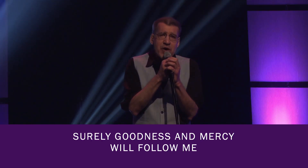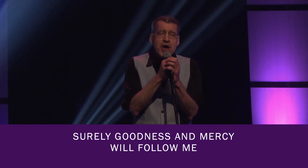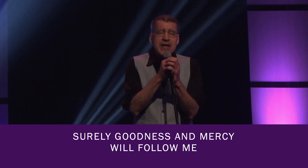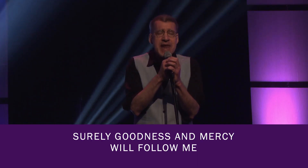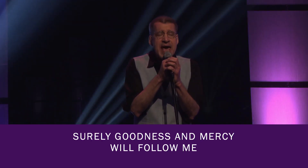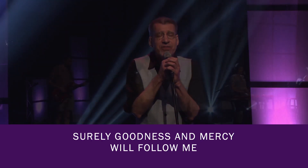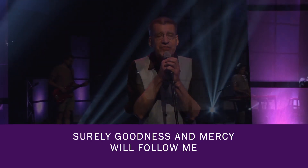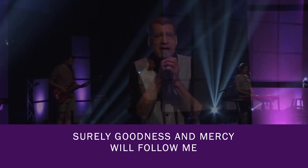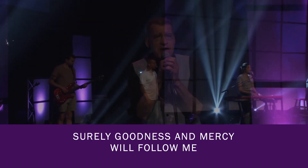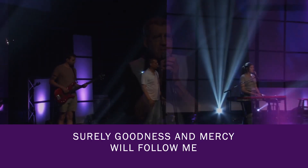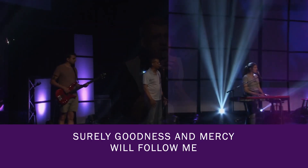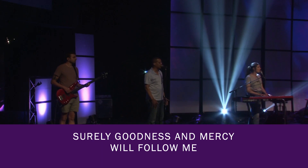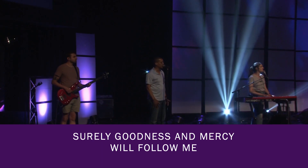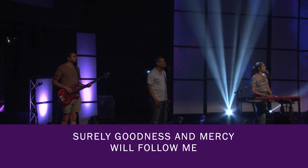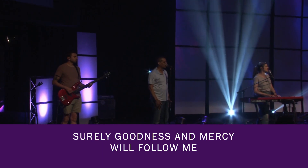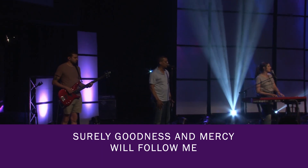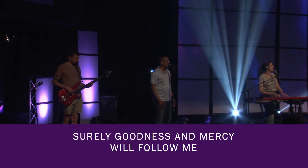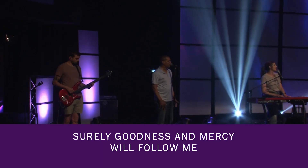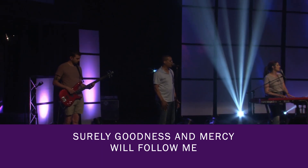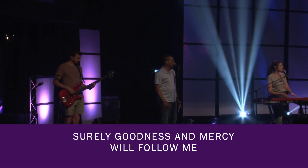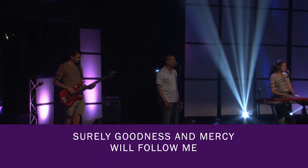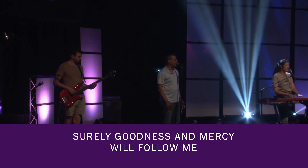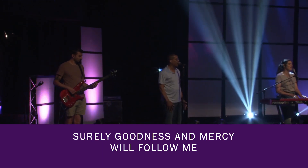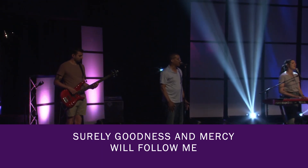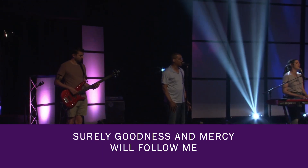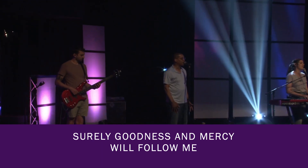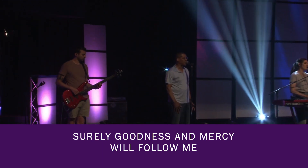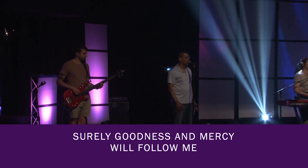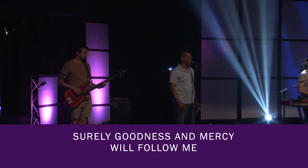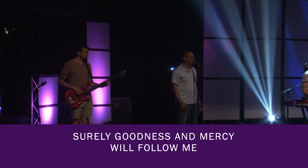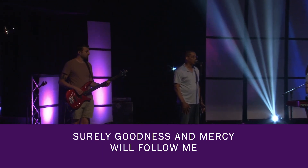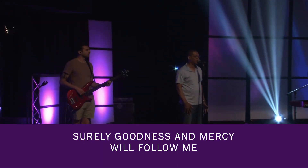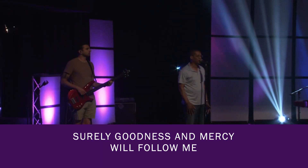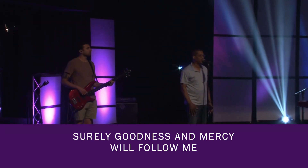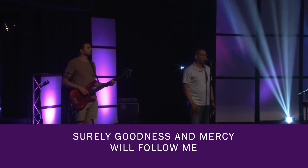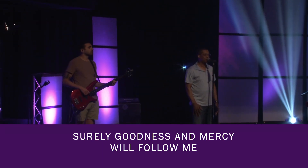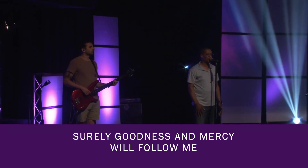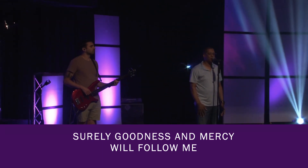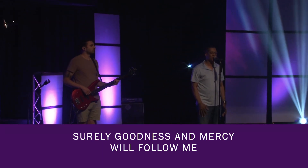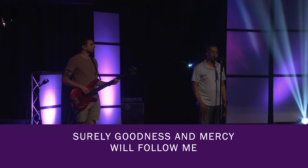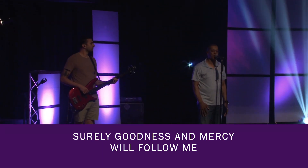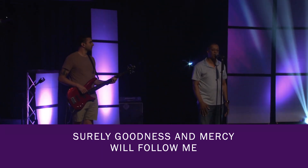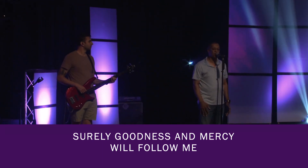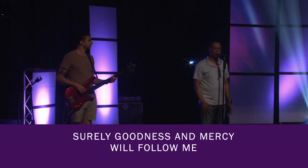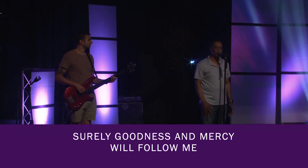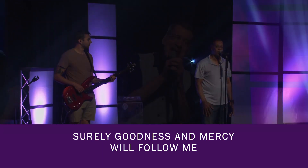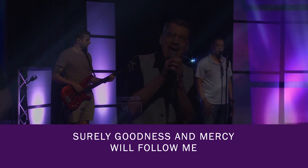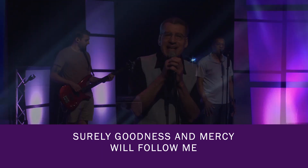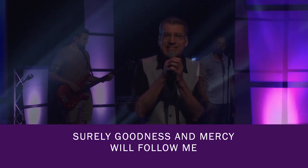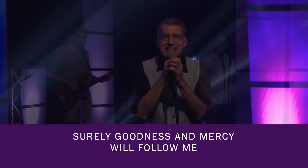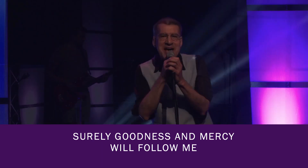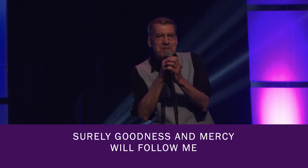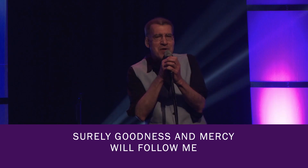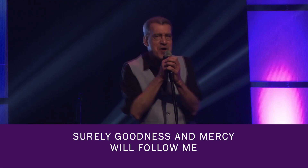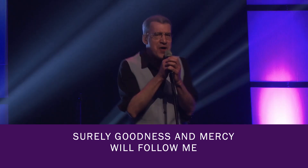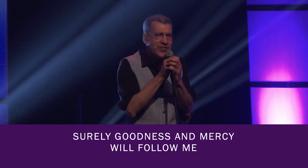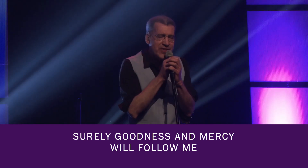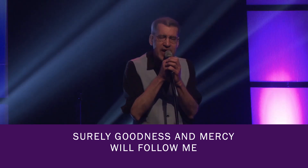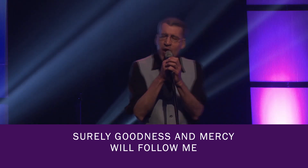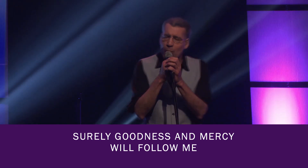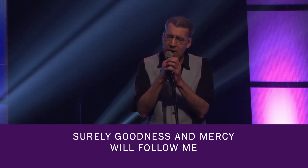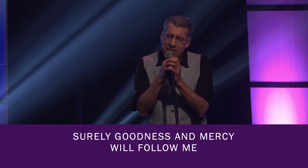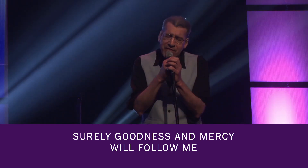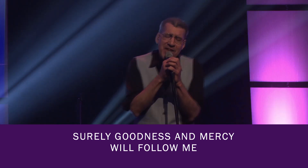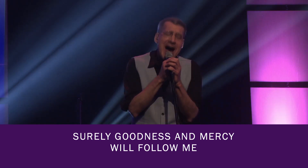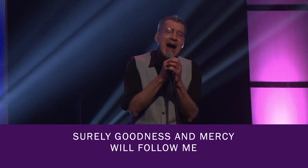Surely goodness and mercy will follow me. Surely goodness and